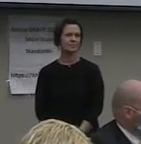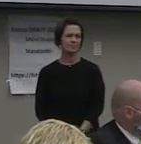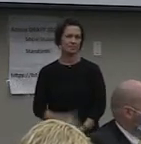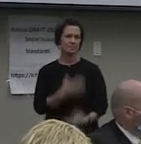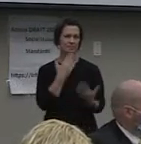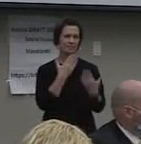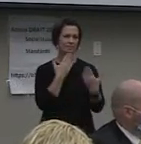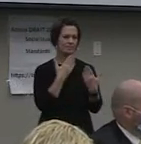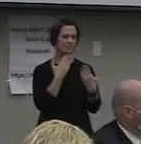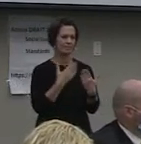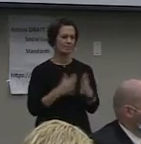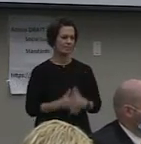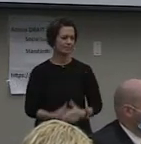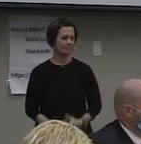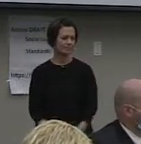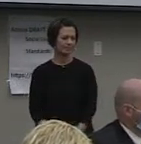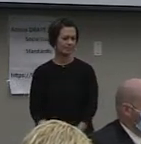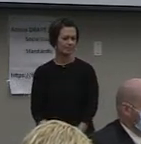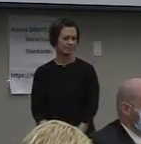Thank you.